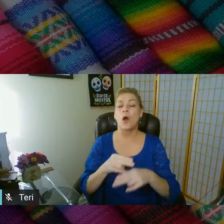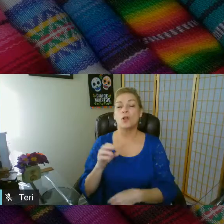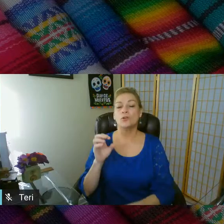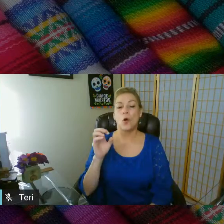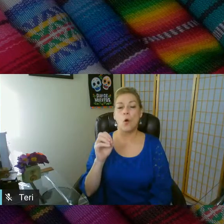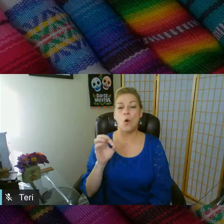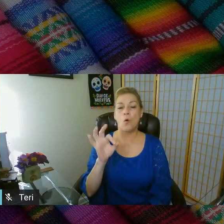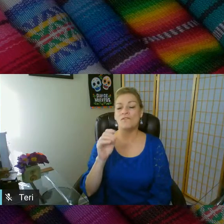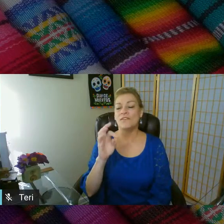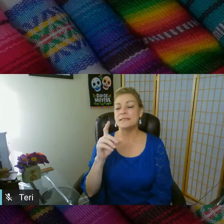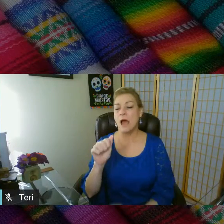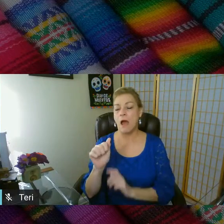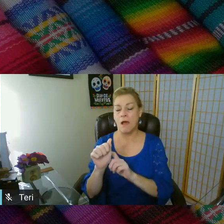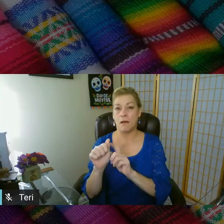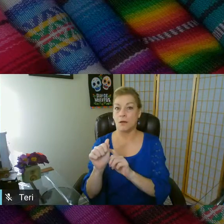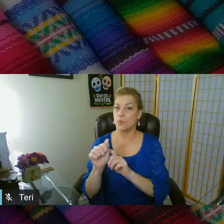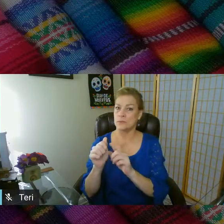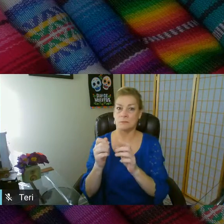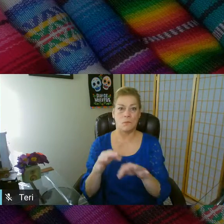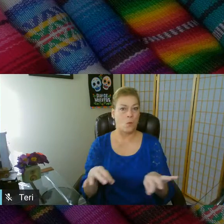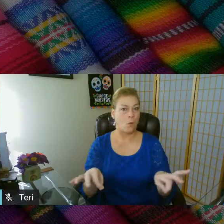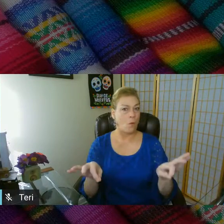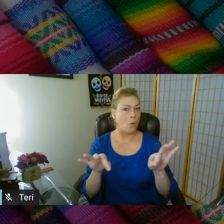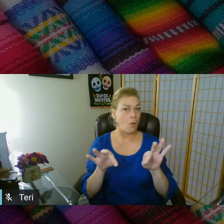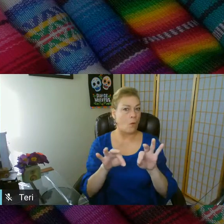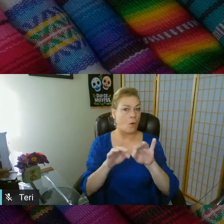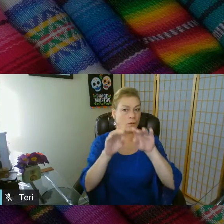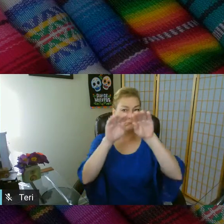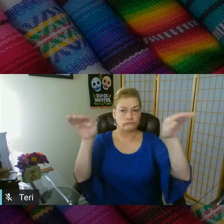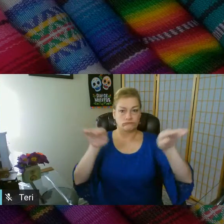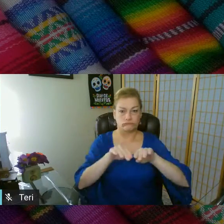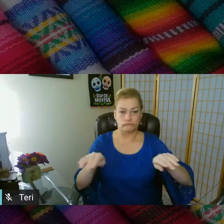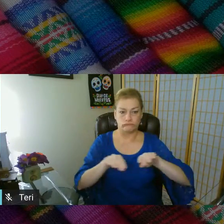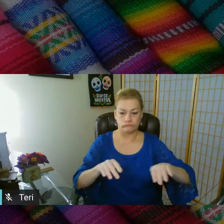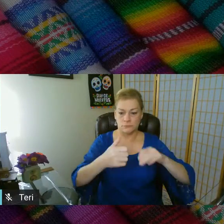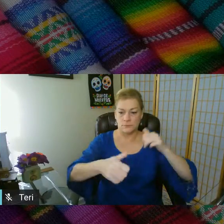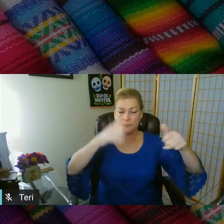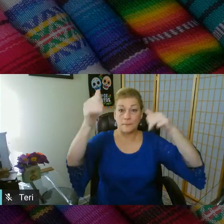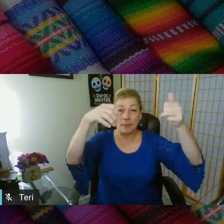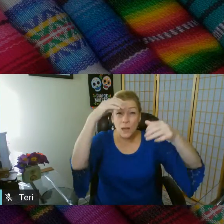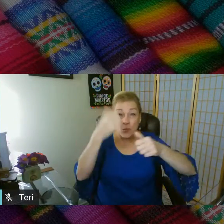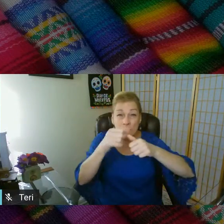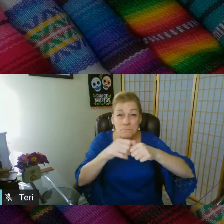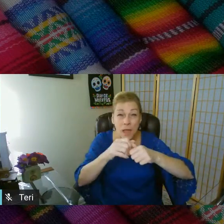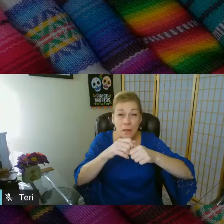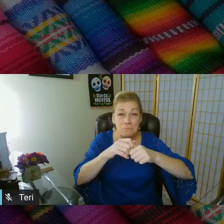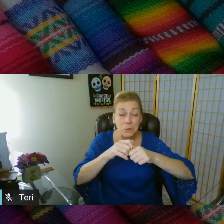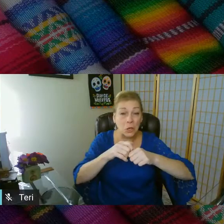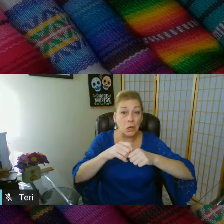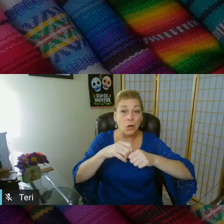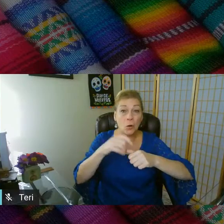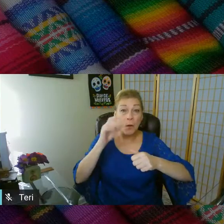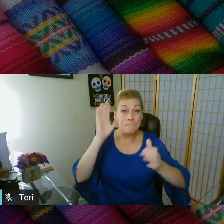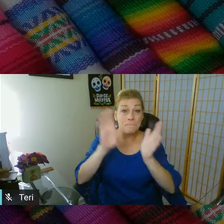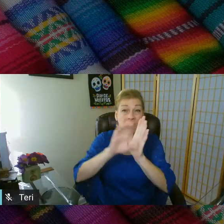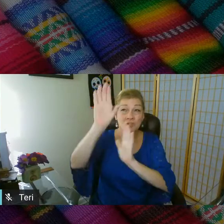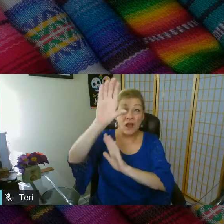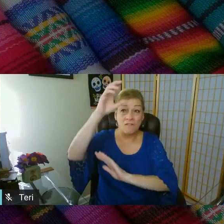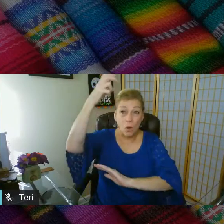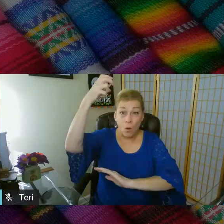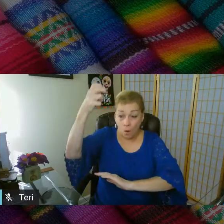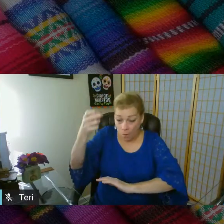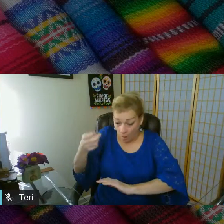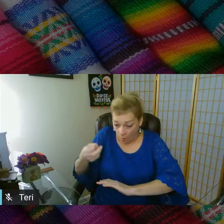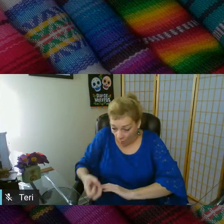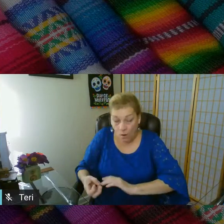the ofrenda was a very important piece. And you remember the very dramatic moment when the picture falls off and the glass breaks. And